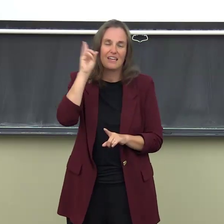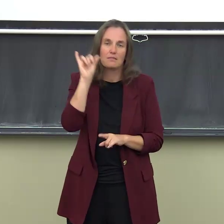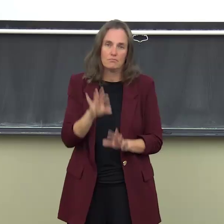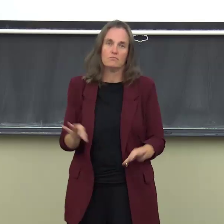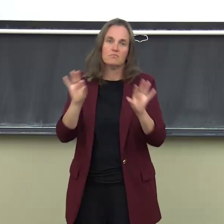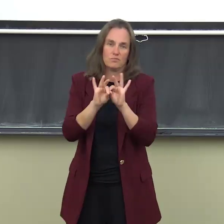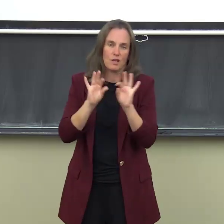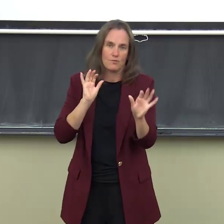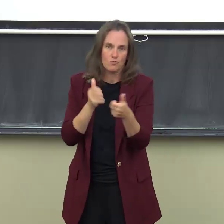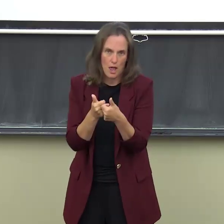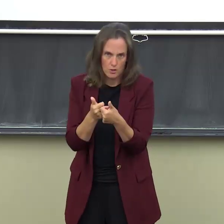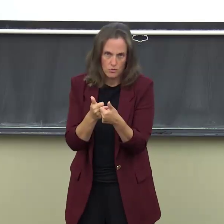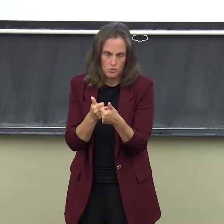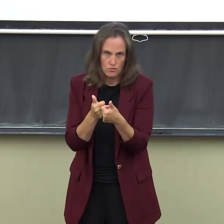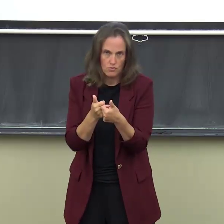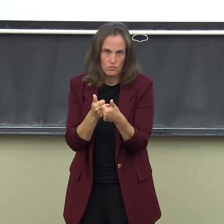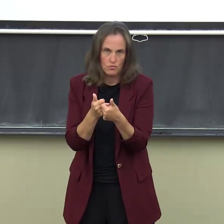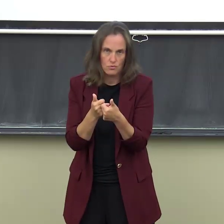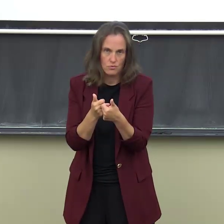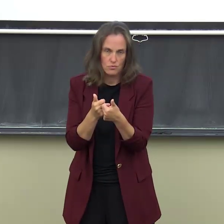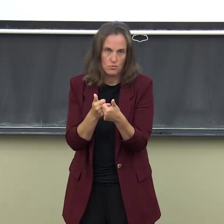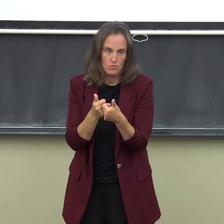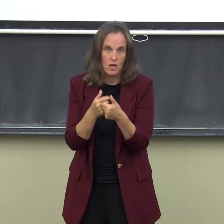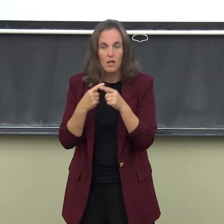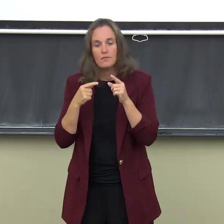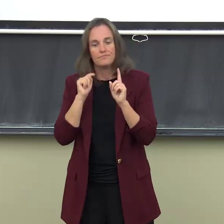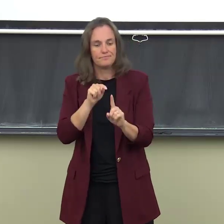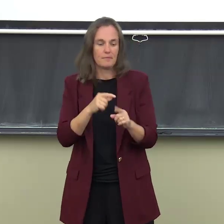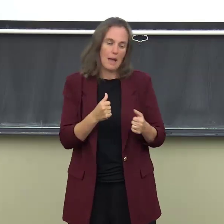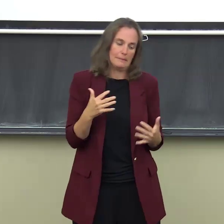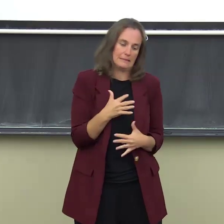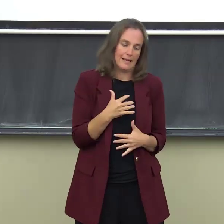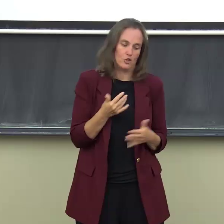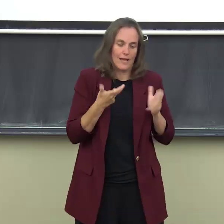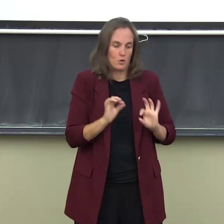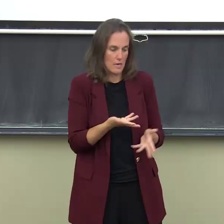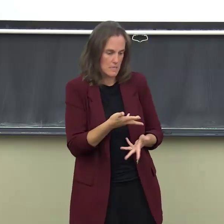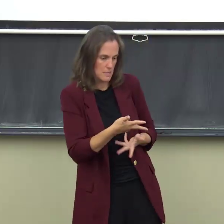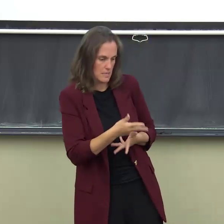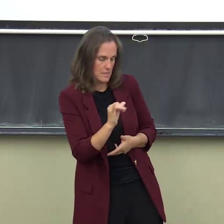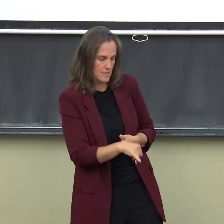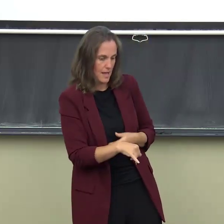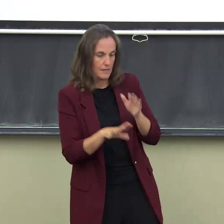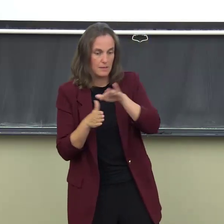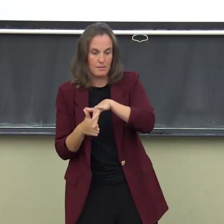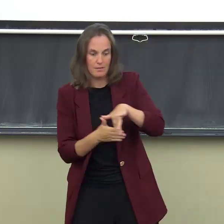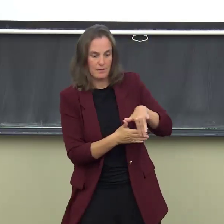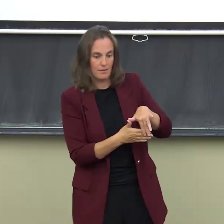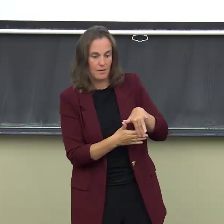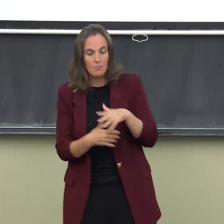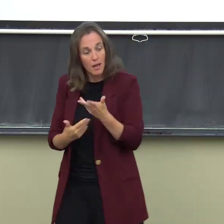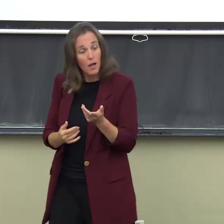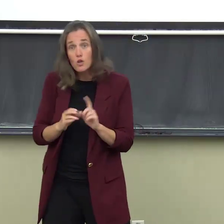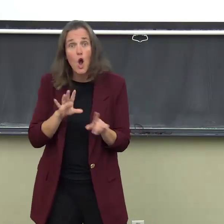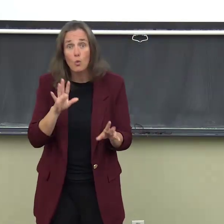of the challenge, is how do we turn this from, oh, I'm scared, I don't want to engage with it, to like, oh no, there's benefit, there's an incentive here. I